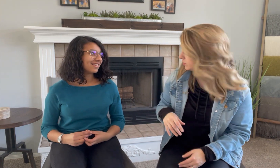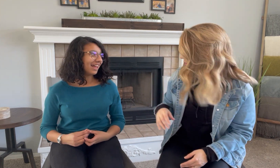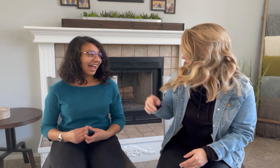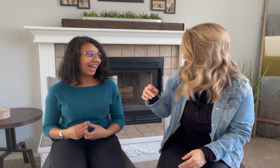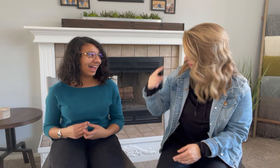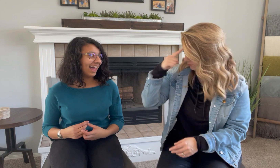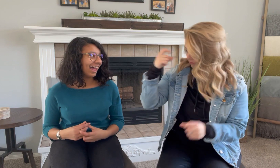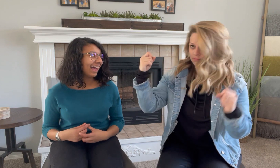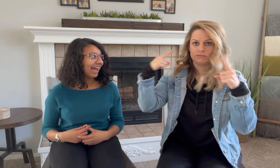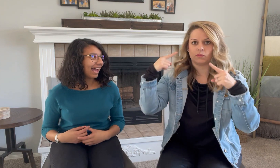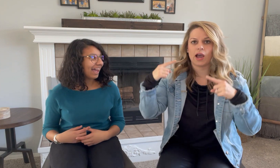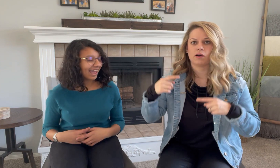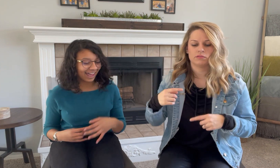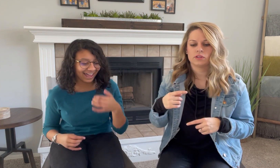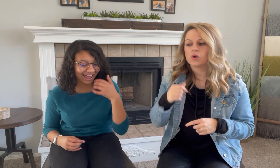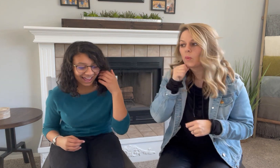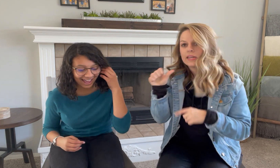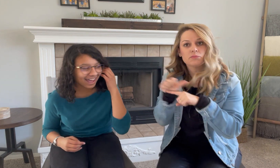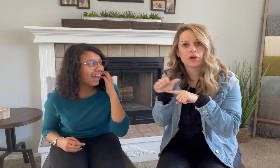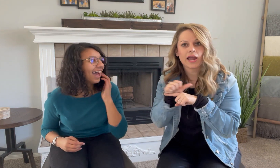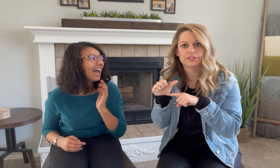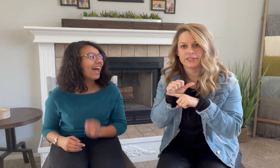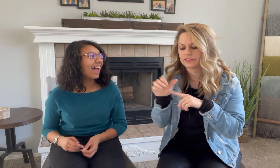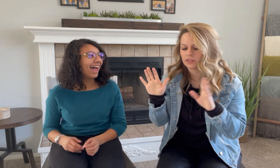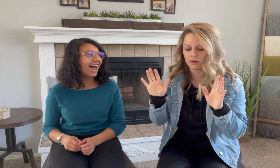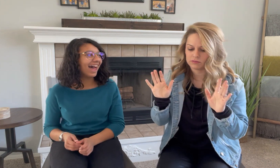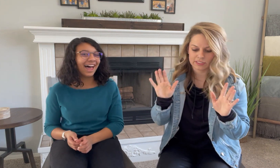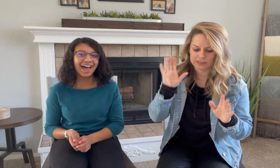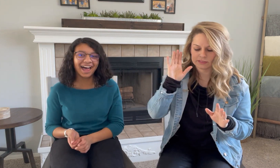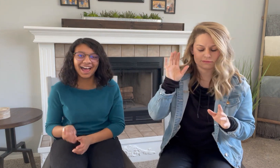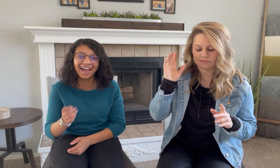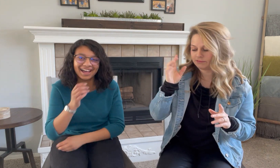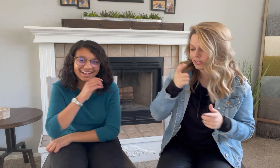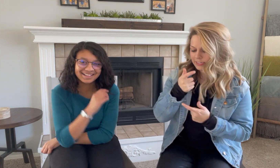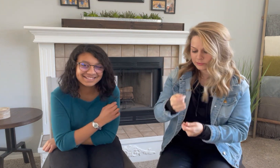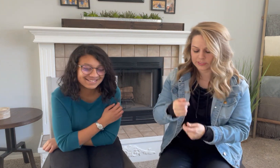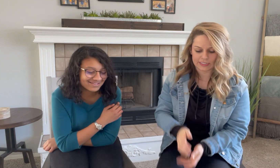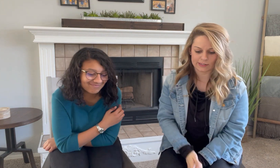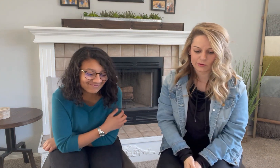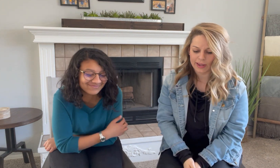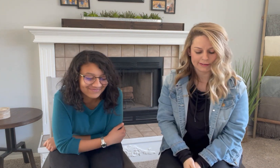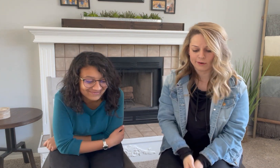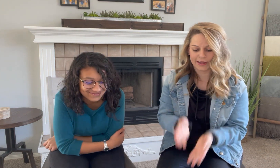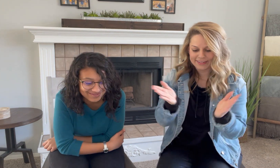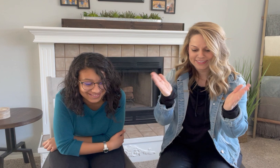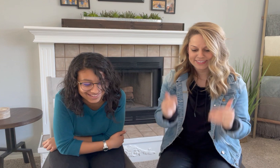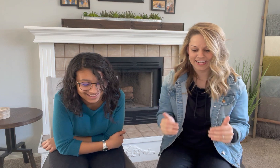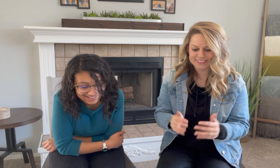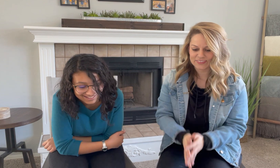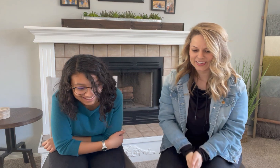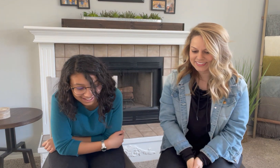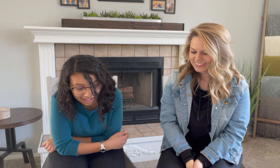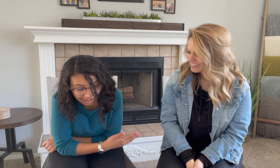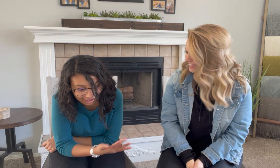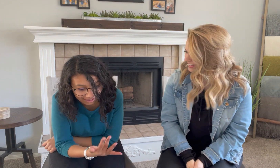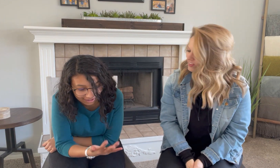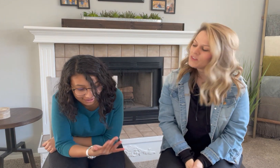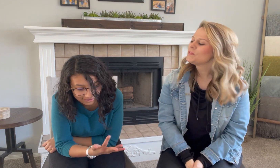just, wow. We didn't practice, so that's very interesting. Okay, all right, next one.